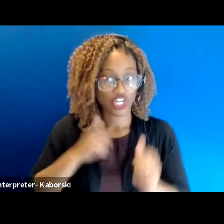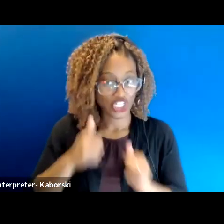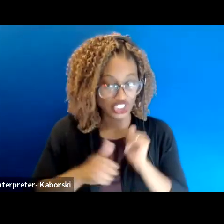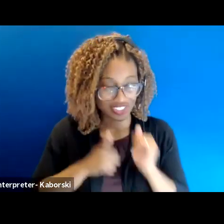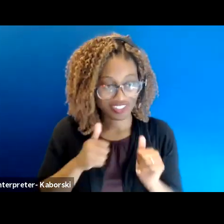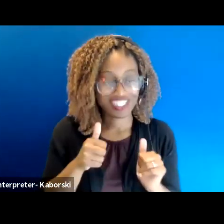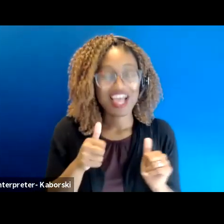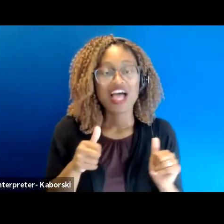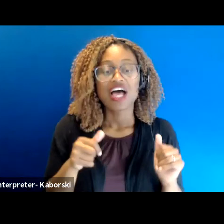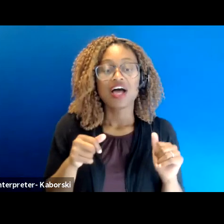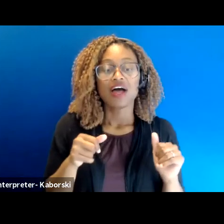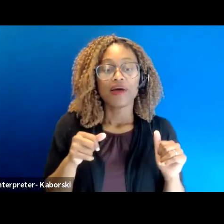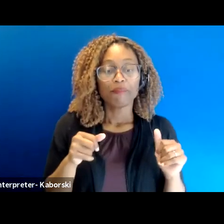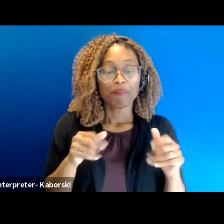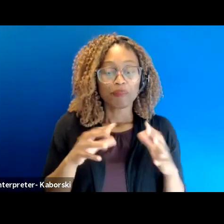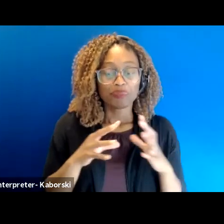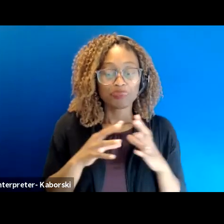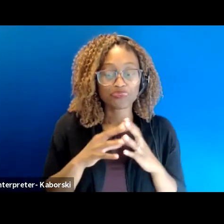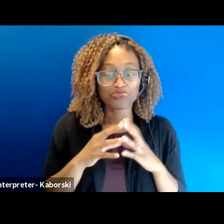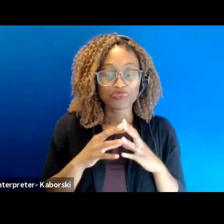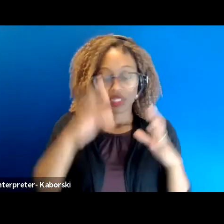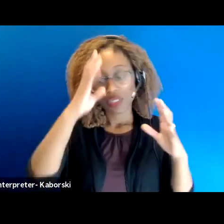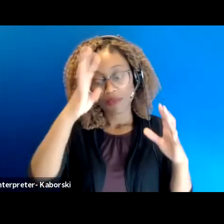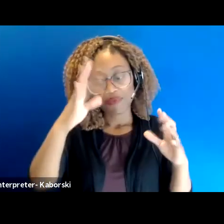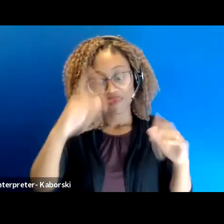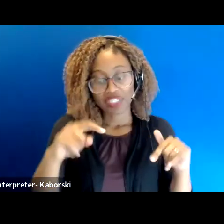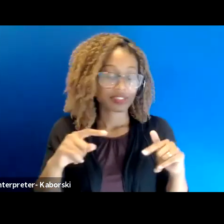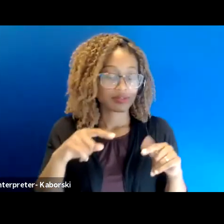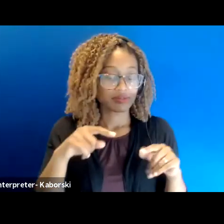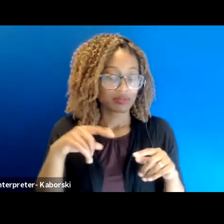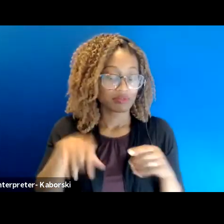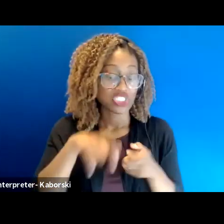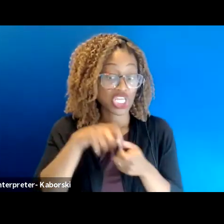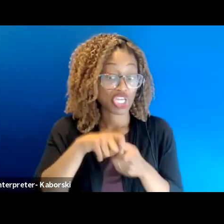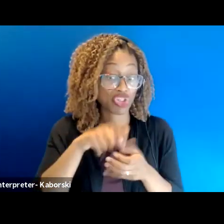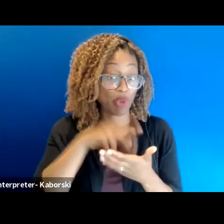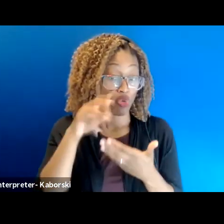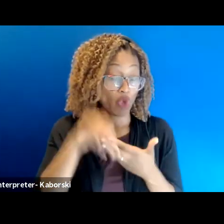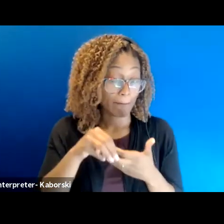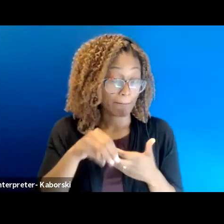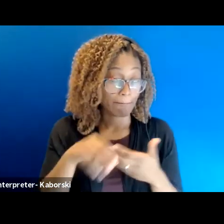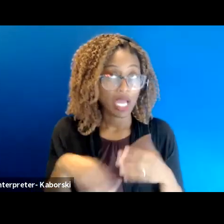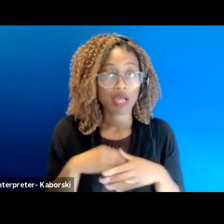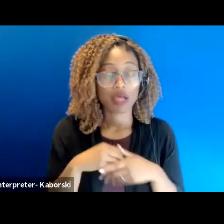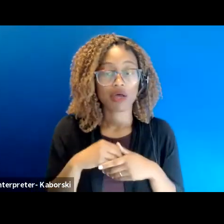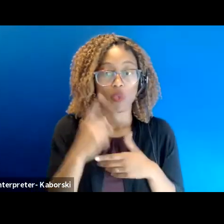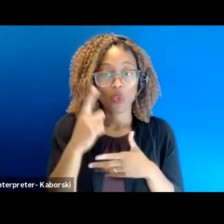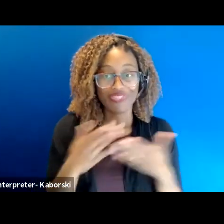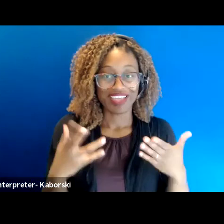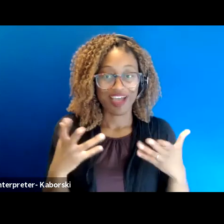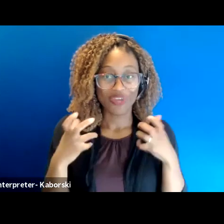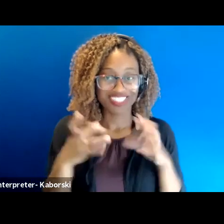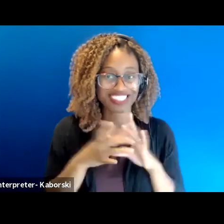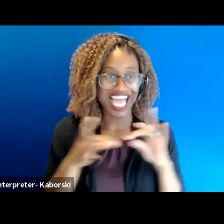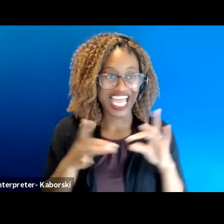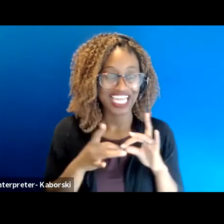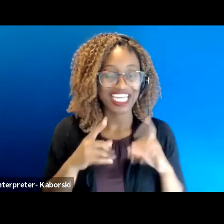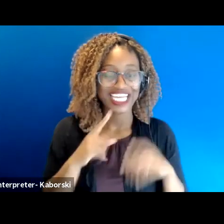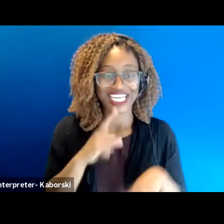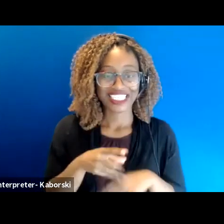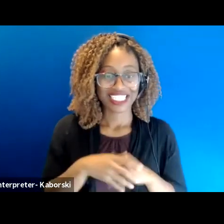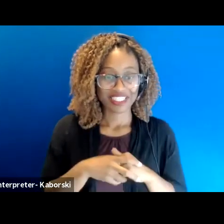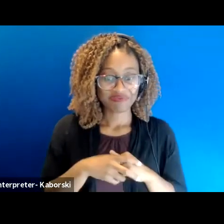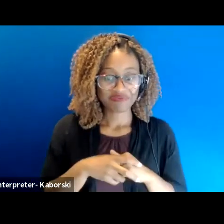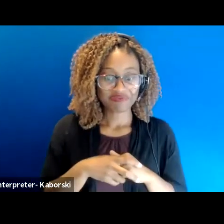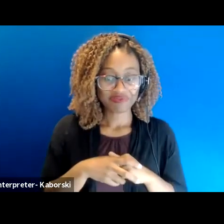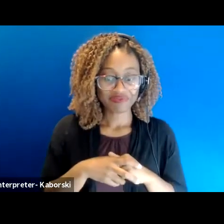of coming up with this particular program, one thing I'd like to mention that the